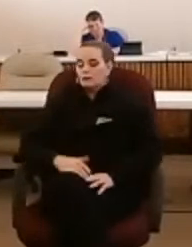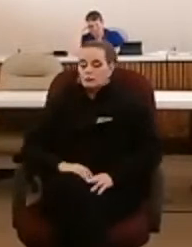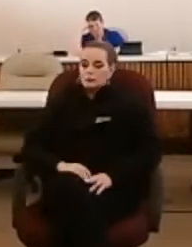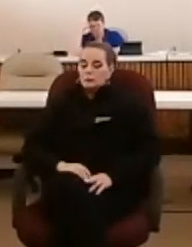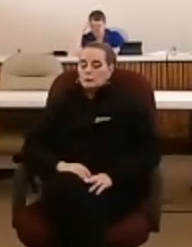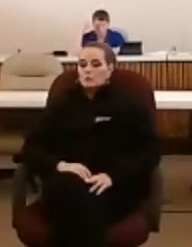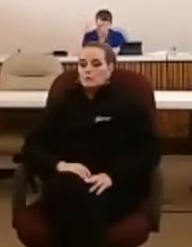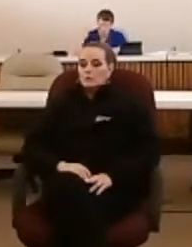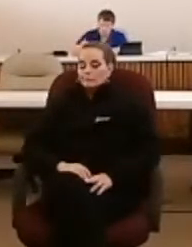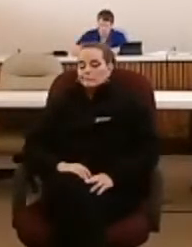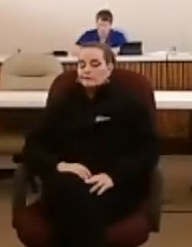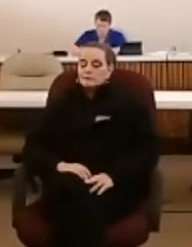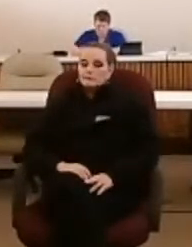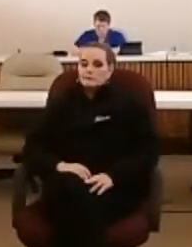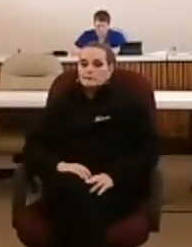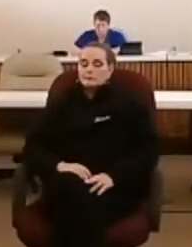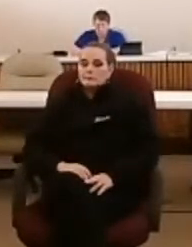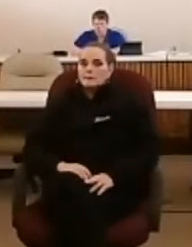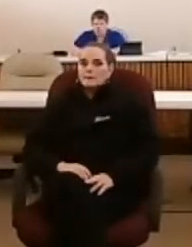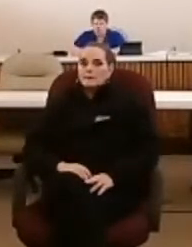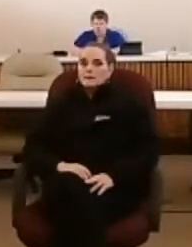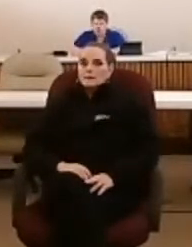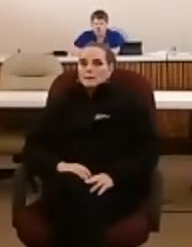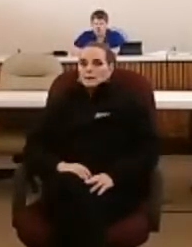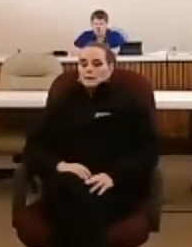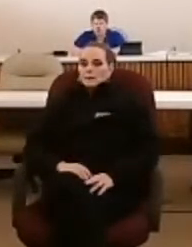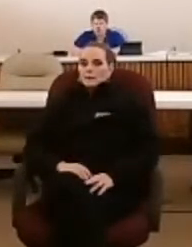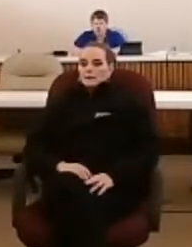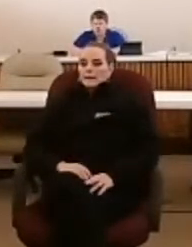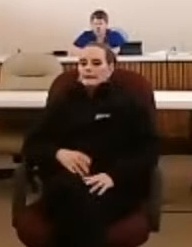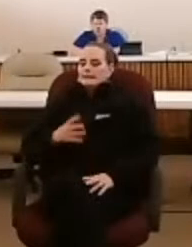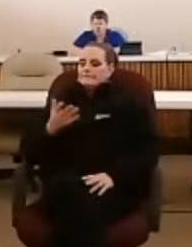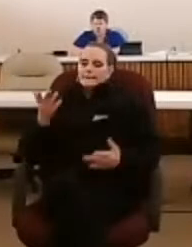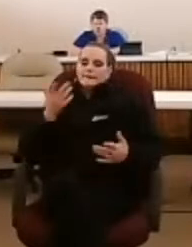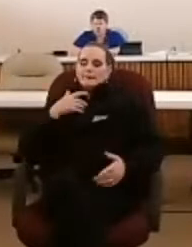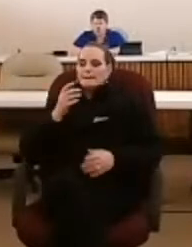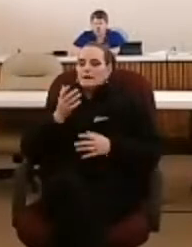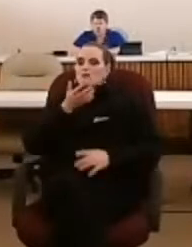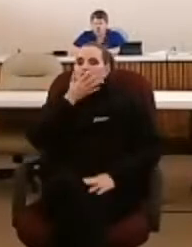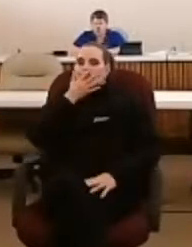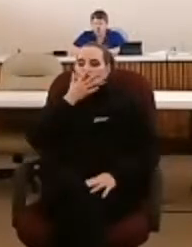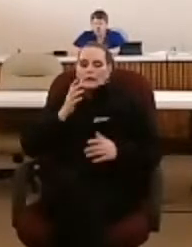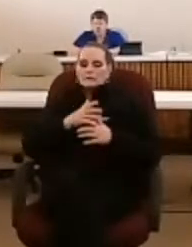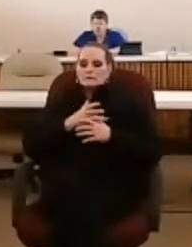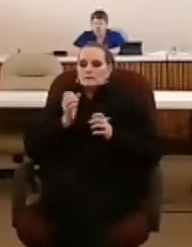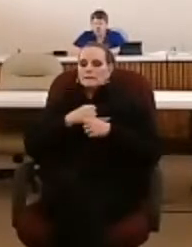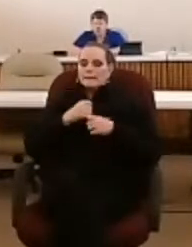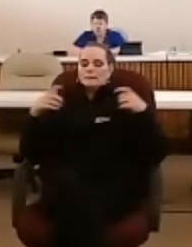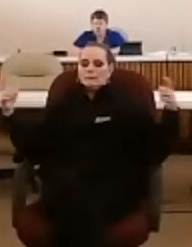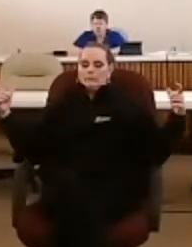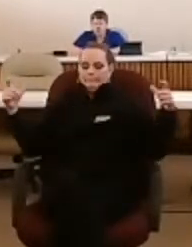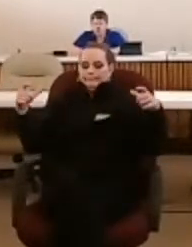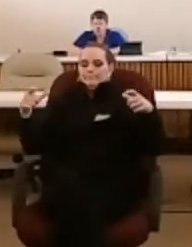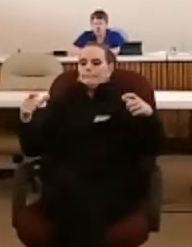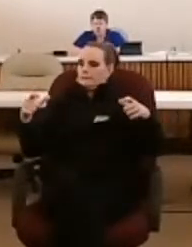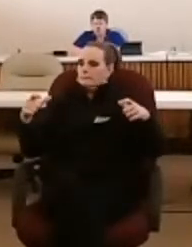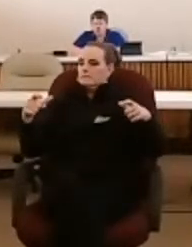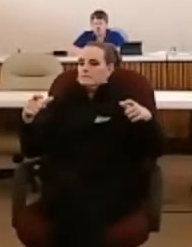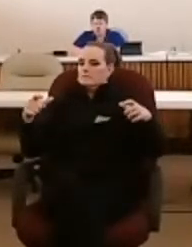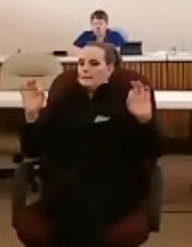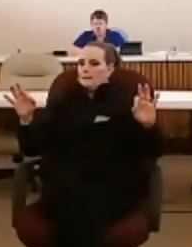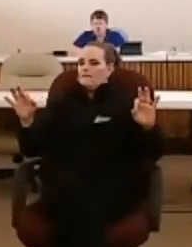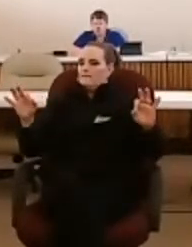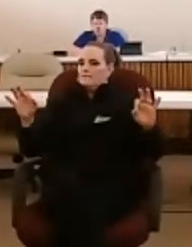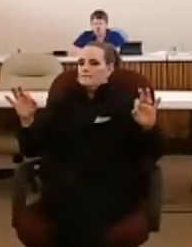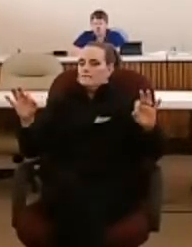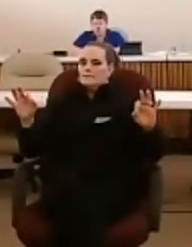road. Honestly, if they took that grass and shortened it and made it to just a third of the size it is, it would be perfect.